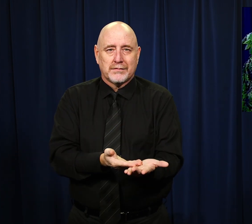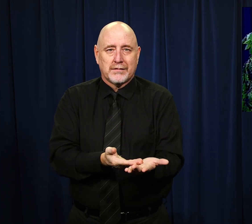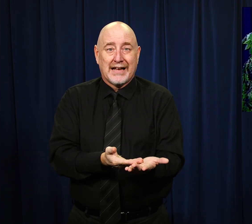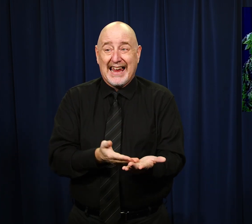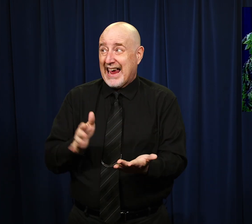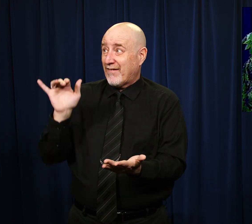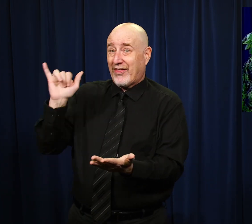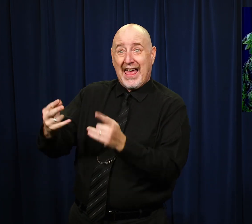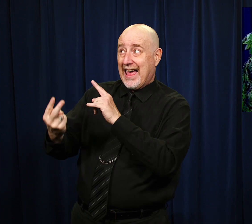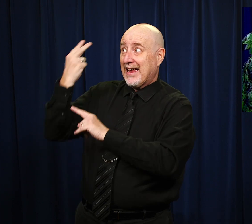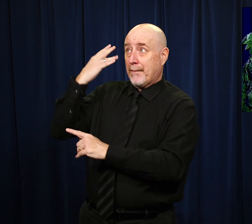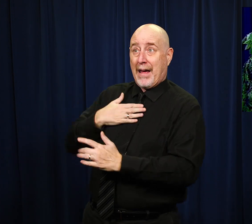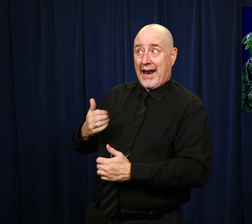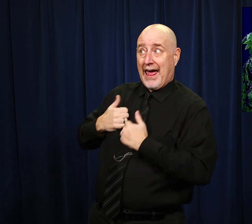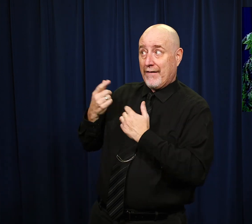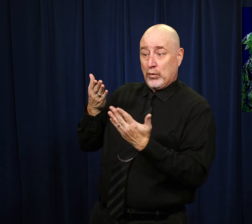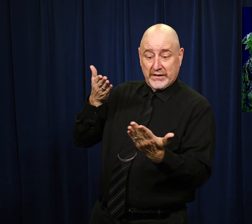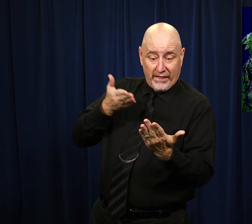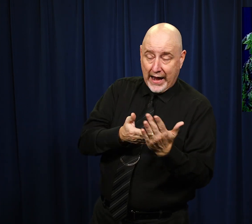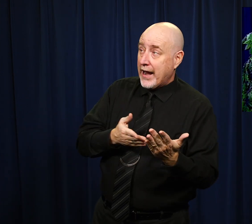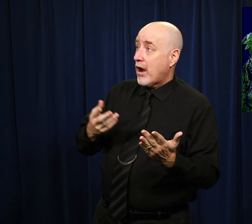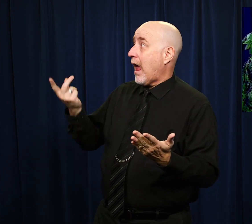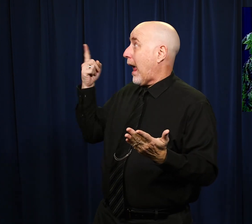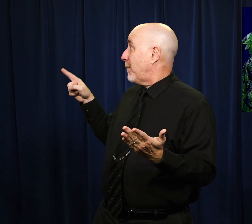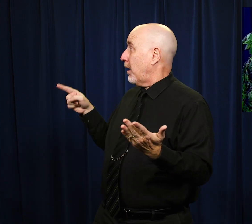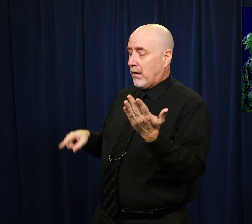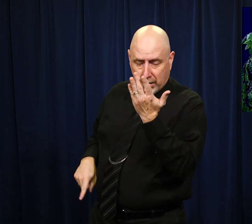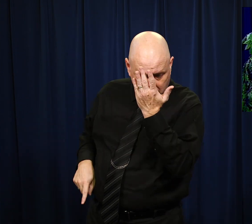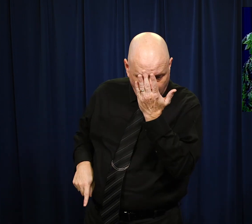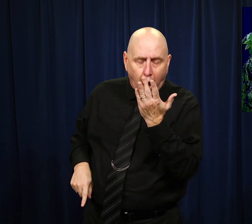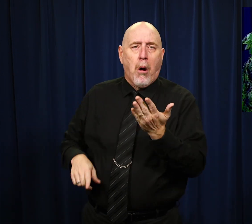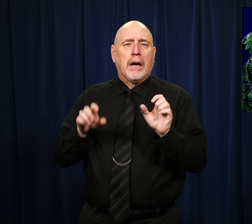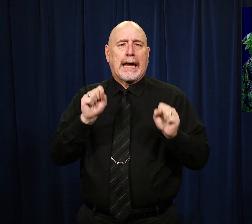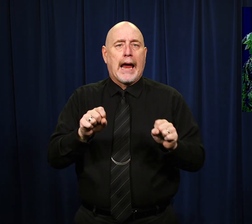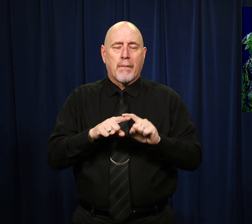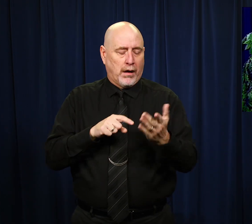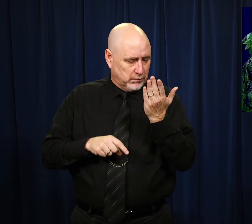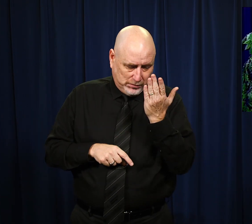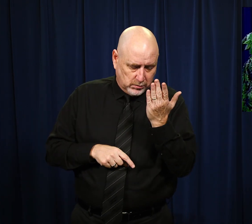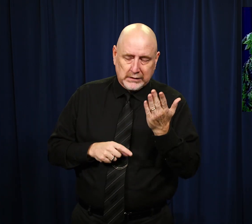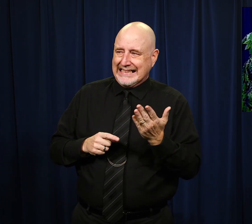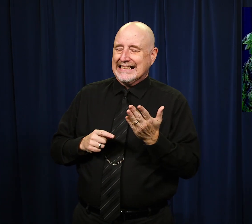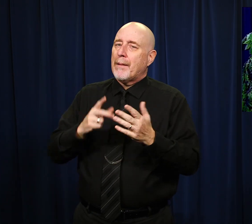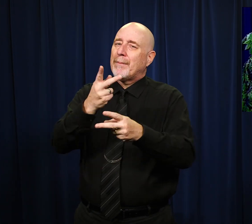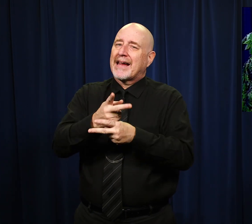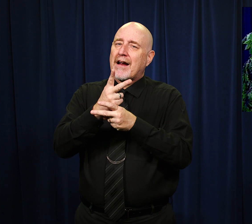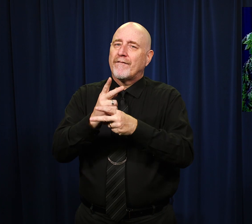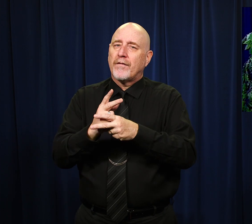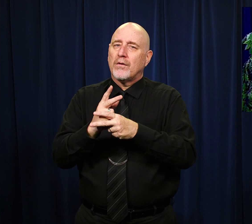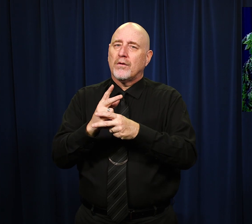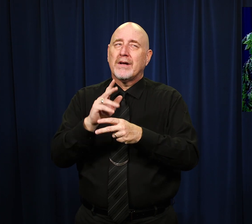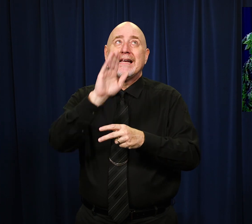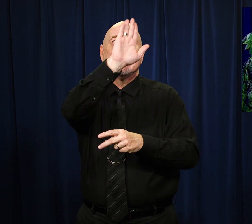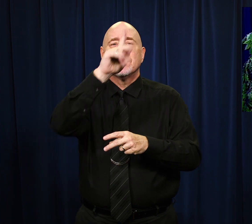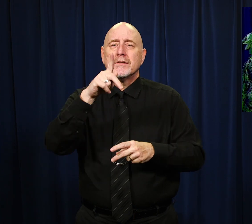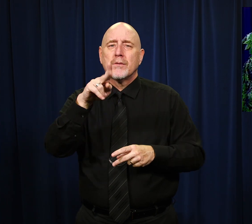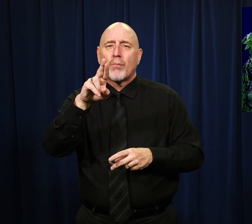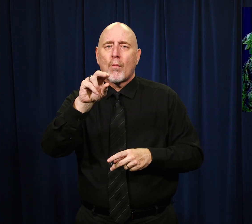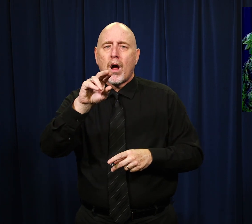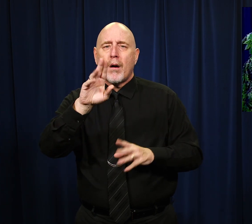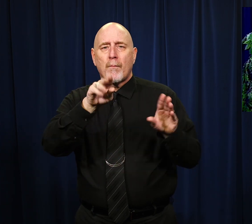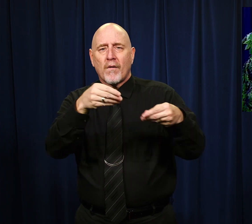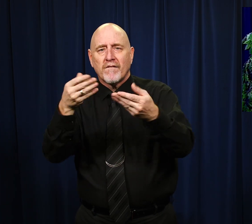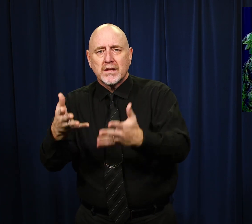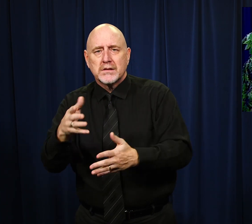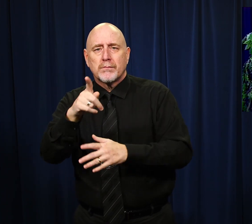that particular instance in my life was written here, I could identify it, but it isn't. So be careful about over-applying providence. But